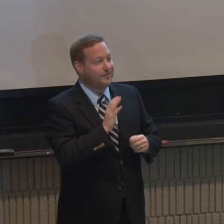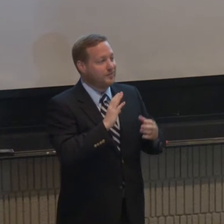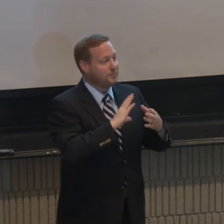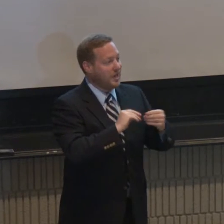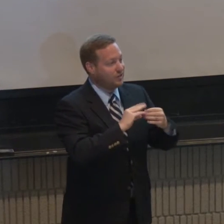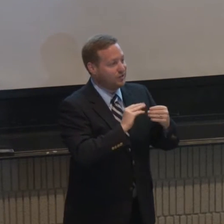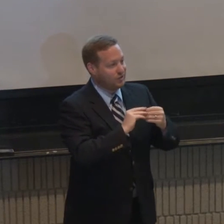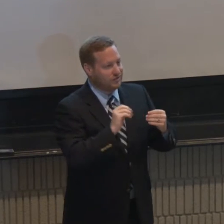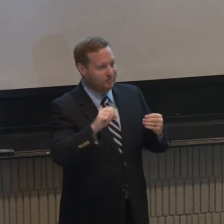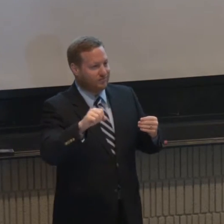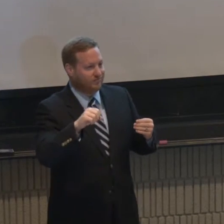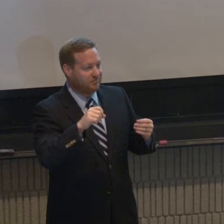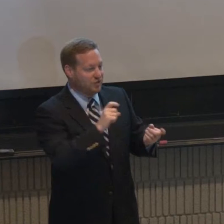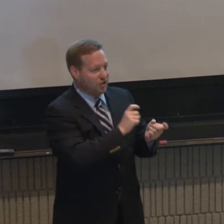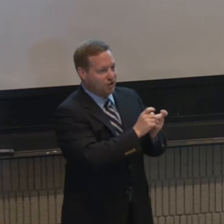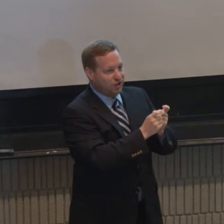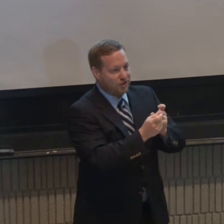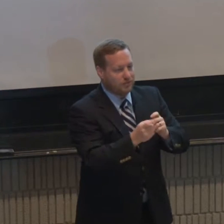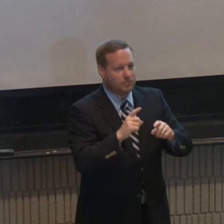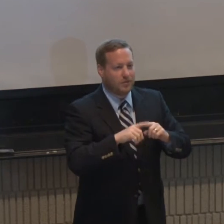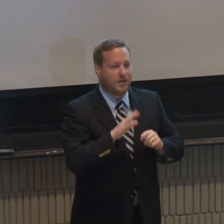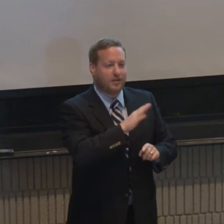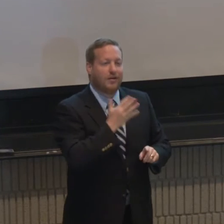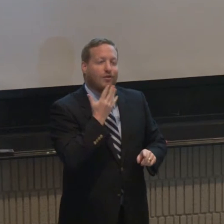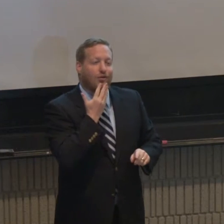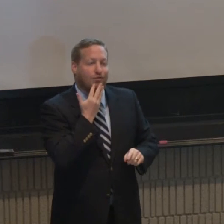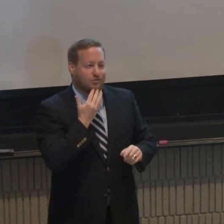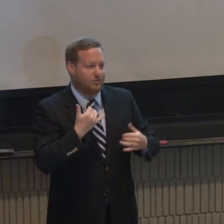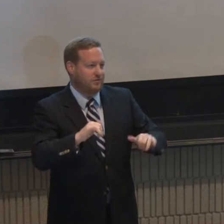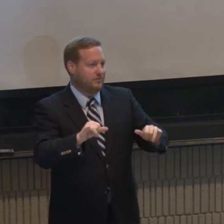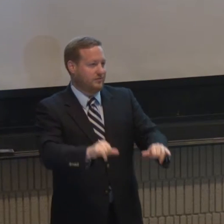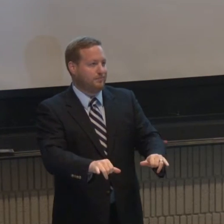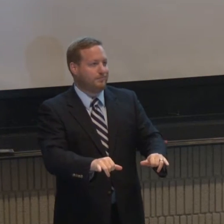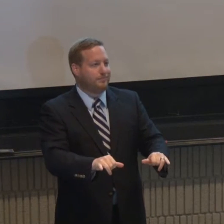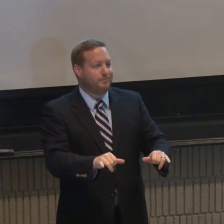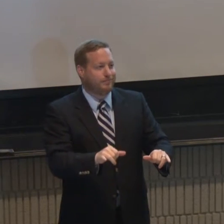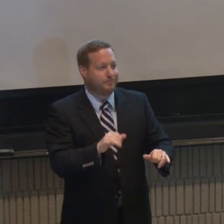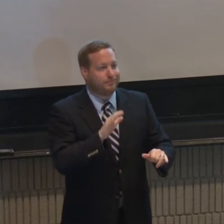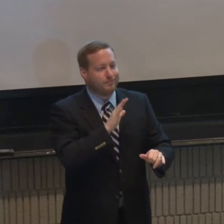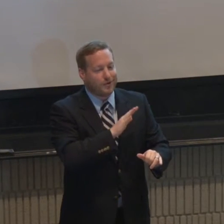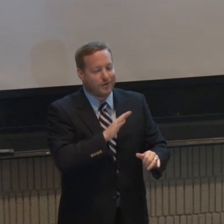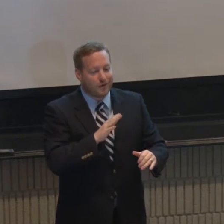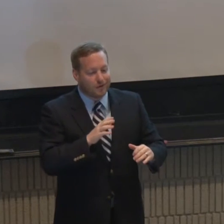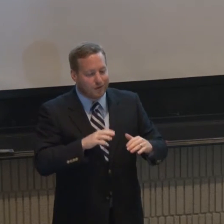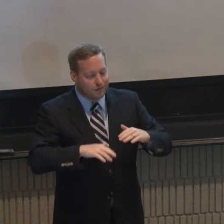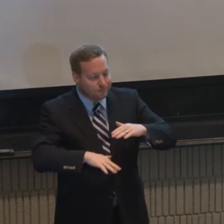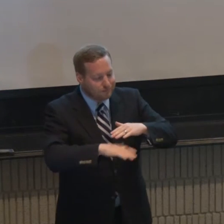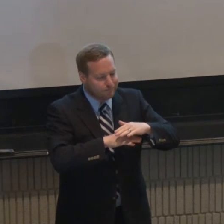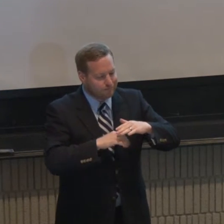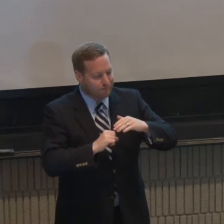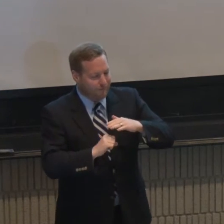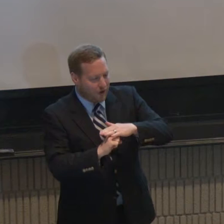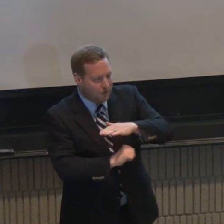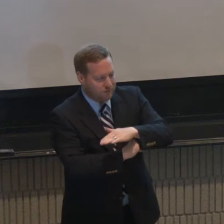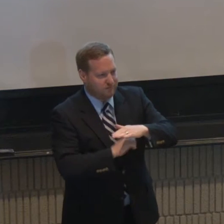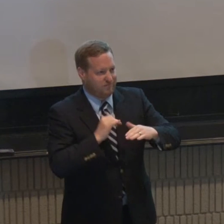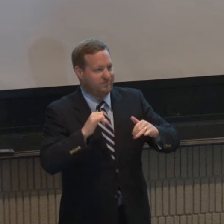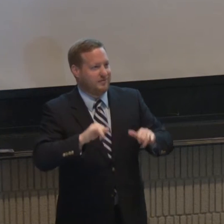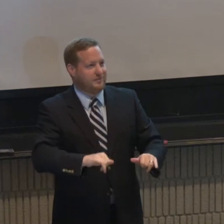1800s. And their message has changed over the years, but their colors have stayed the same. The